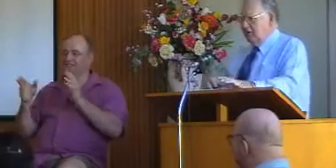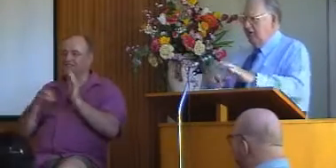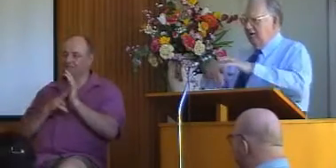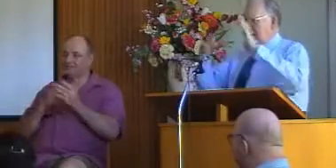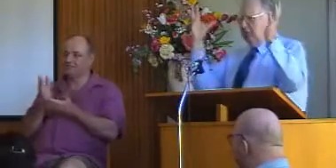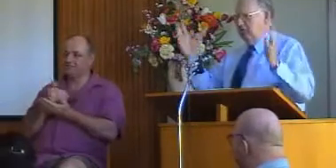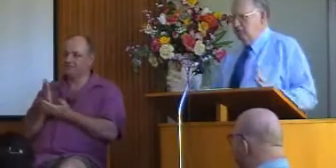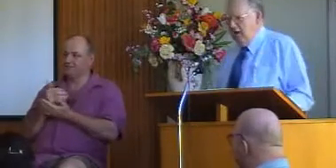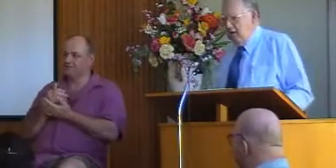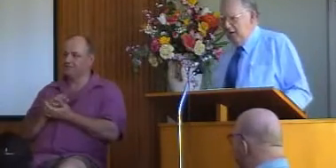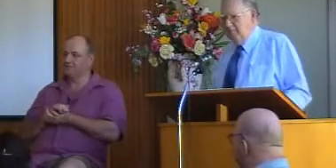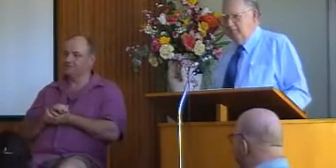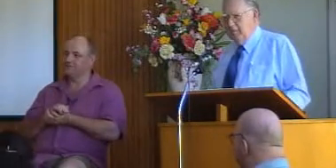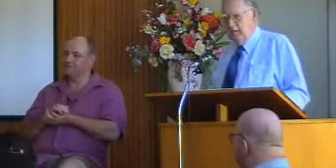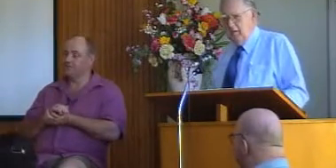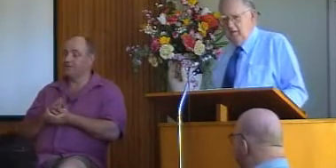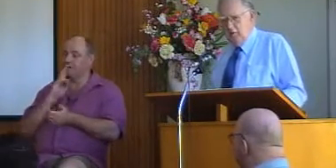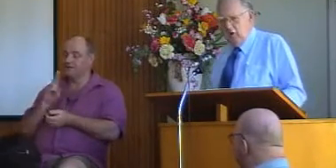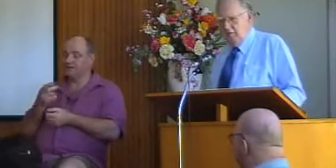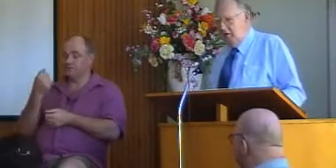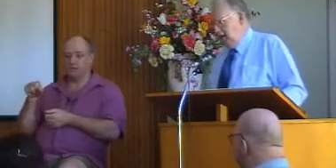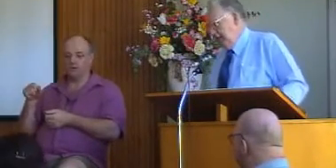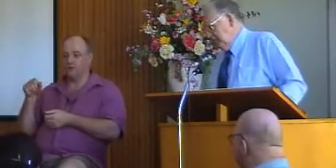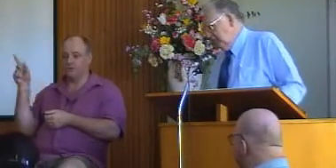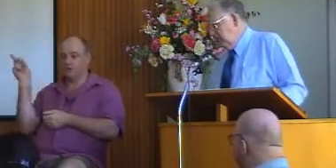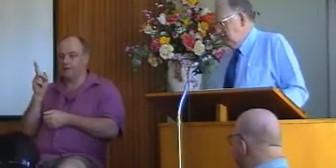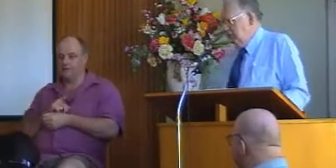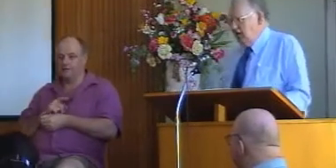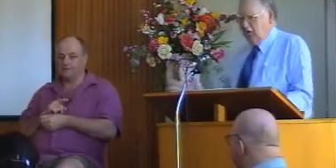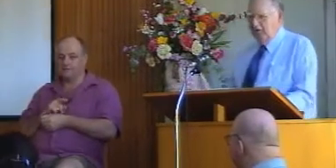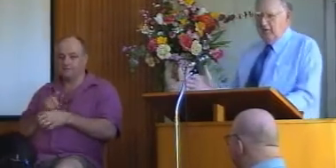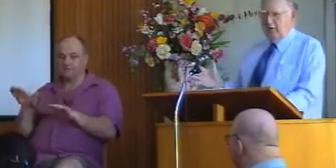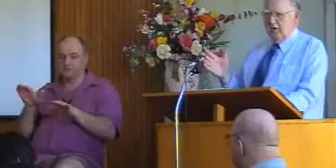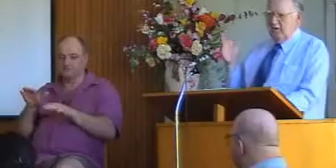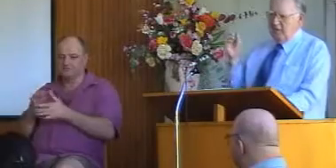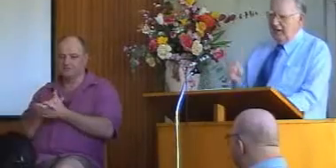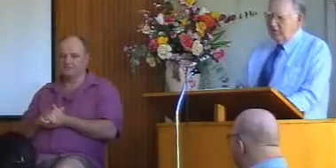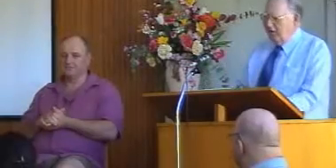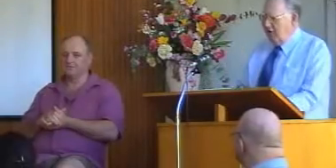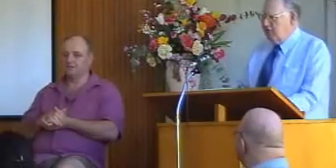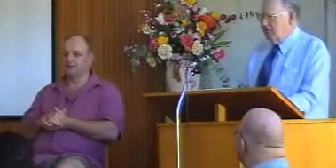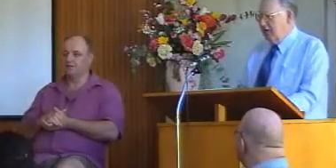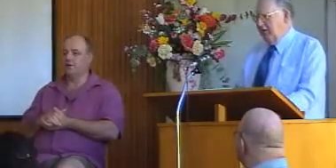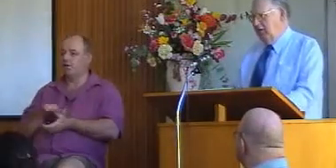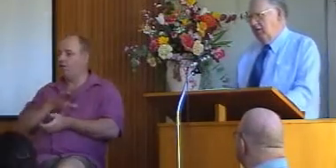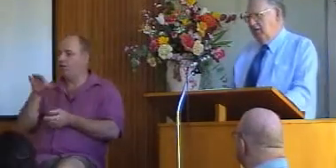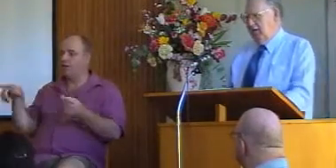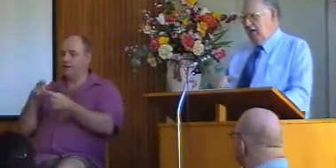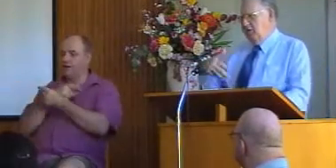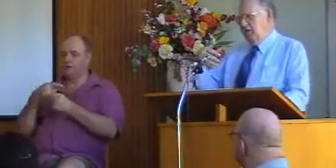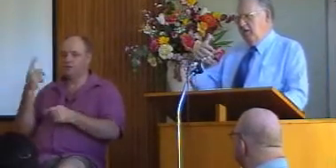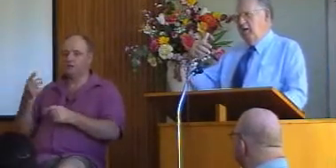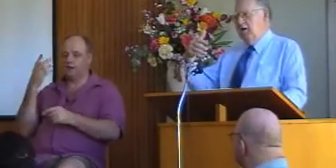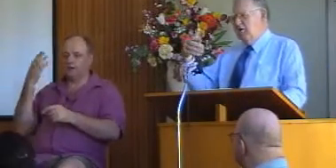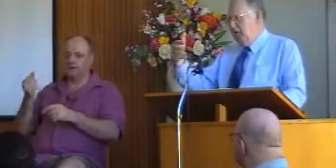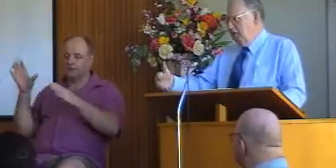How he said, no taps of thunder. All of us here, those of you who have taken Christ as Saviour, it